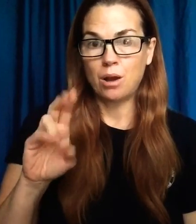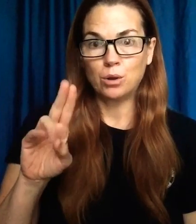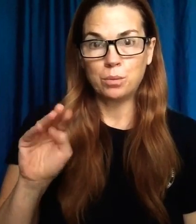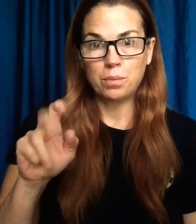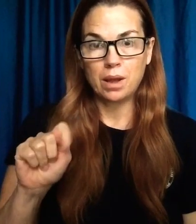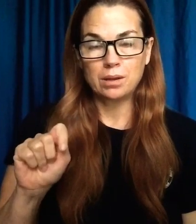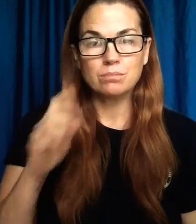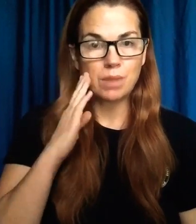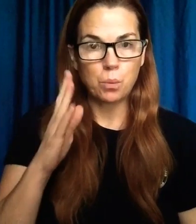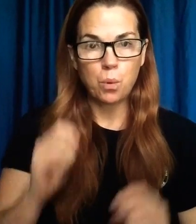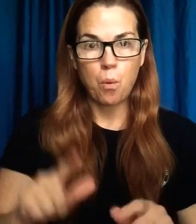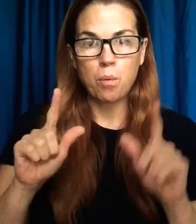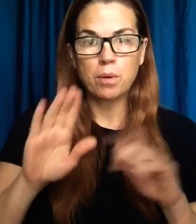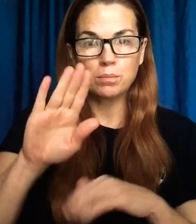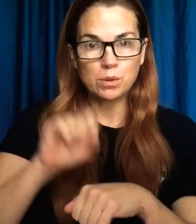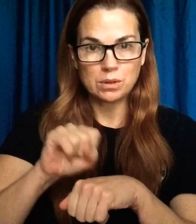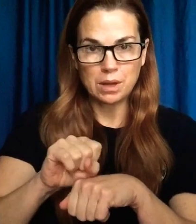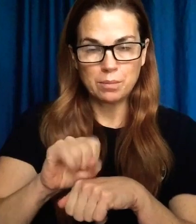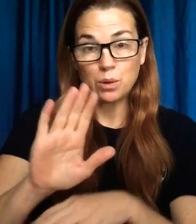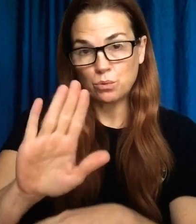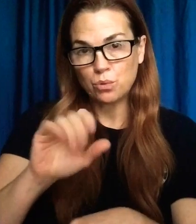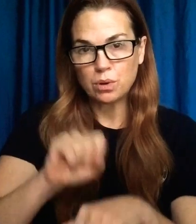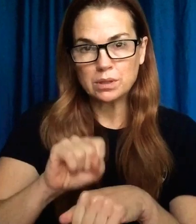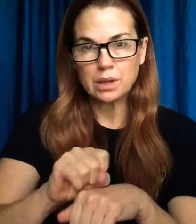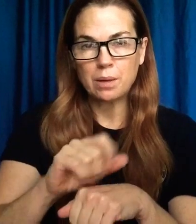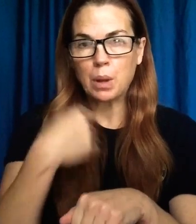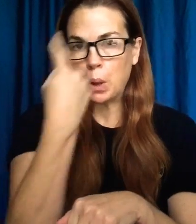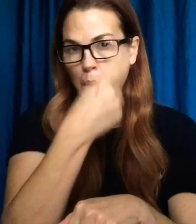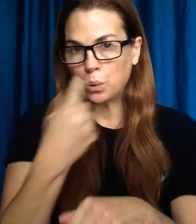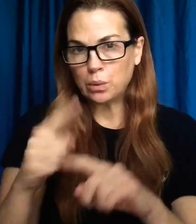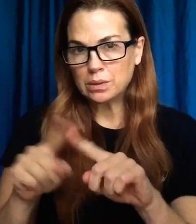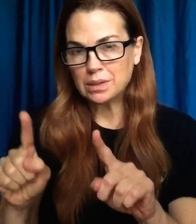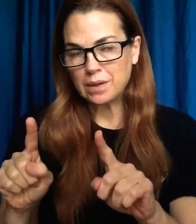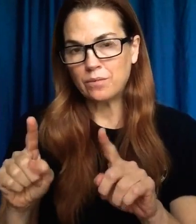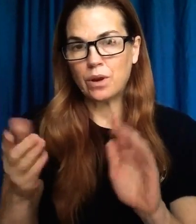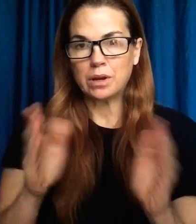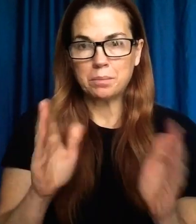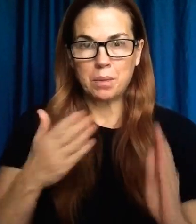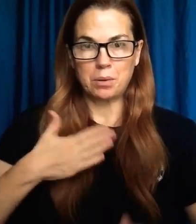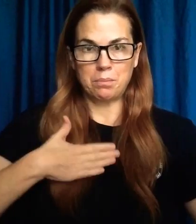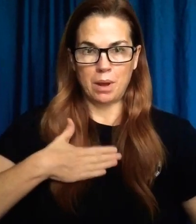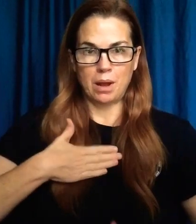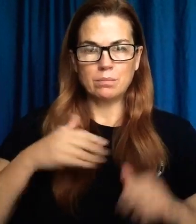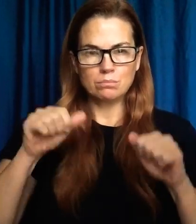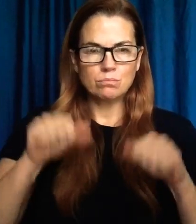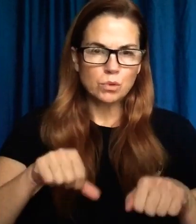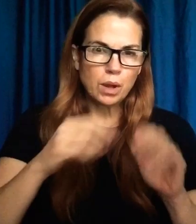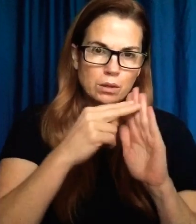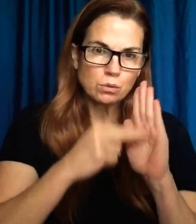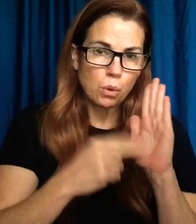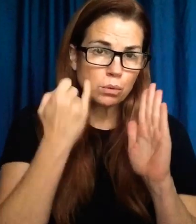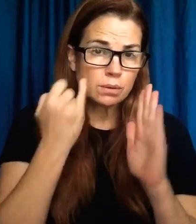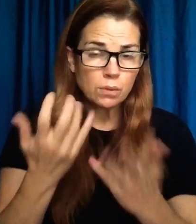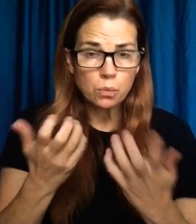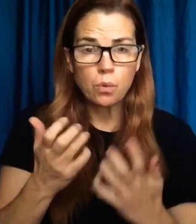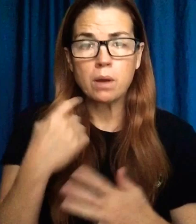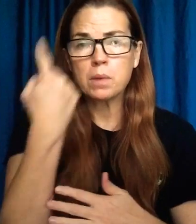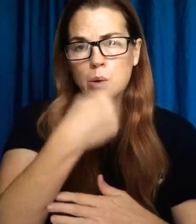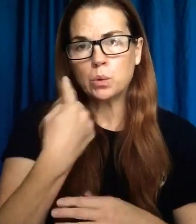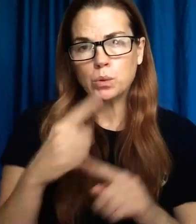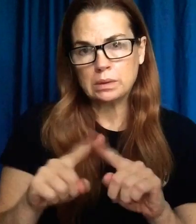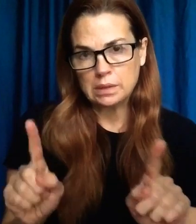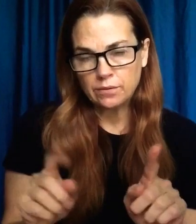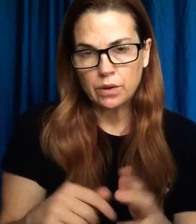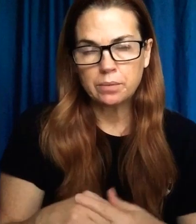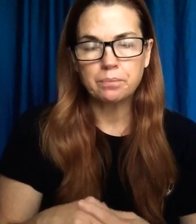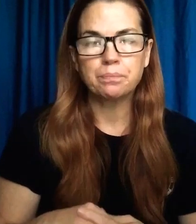and scroll up to the top and click on My Document. It's going to open up your assignment for today. Now your assignment's going to look different than mine. You can take notes